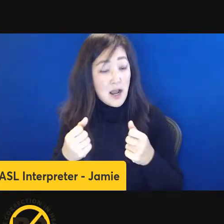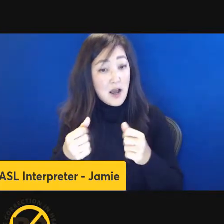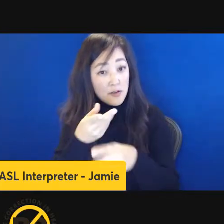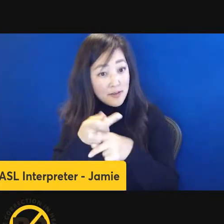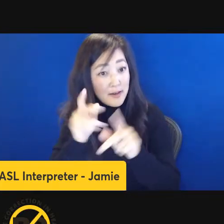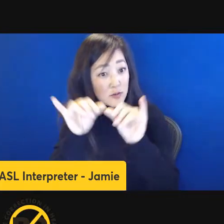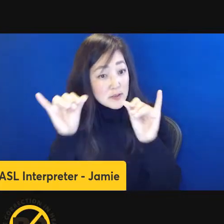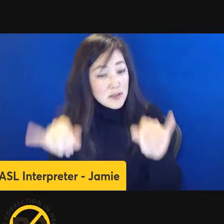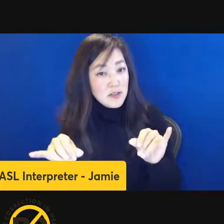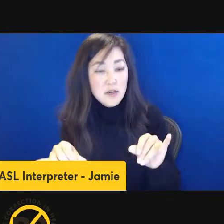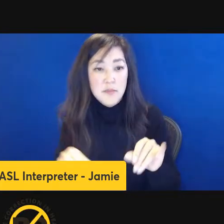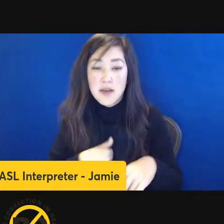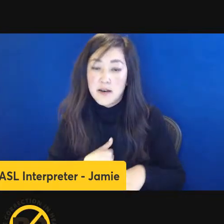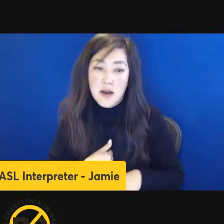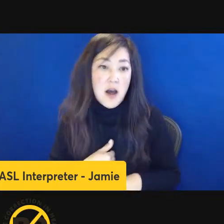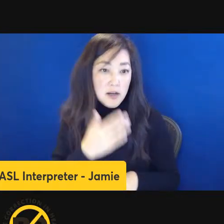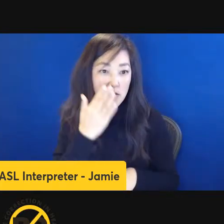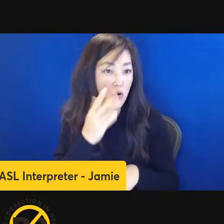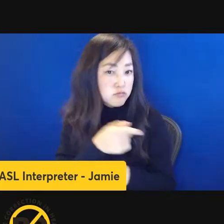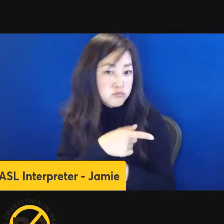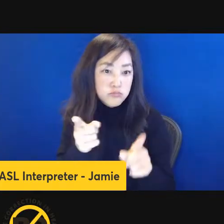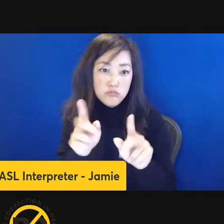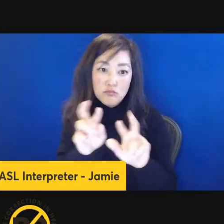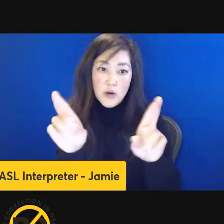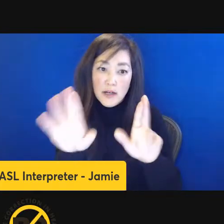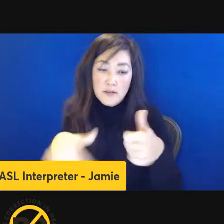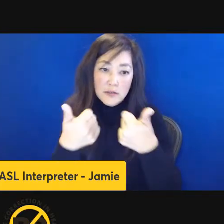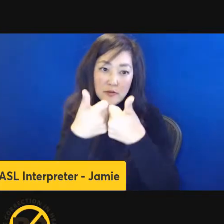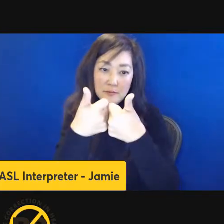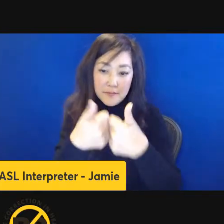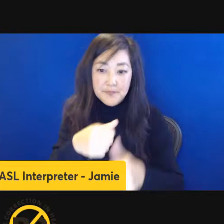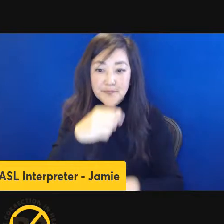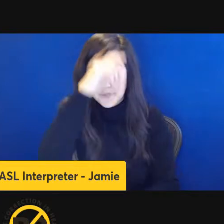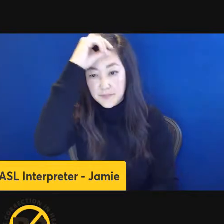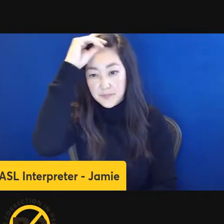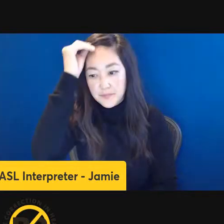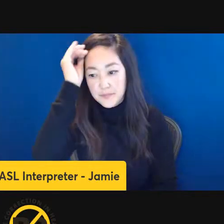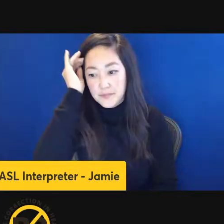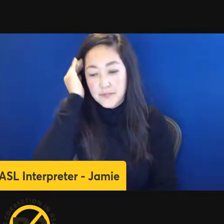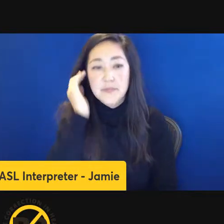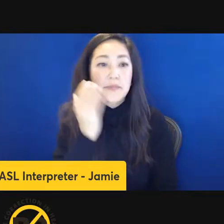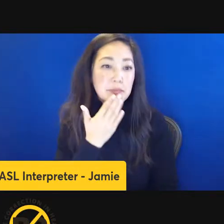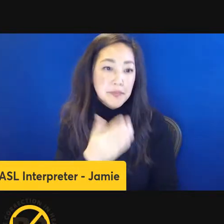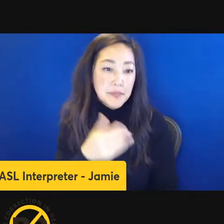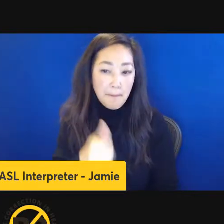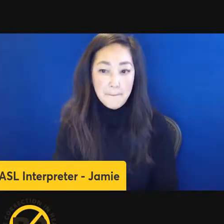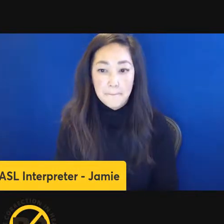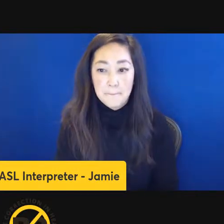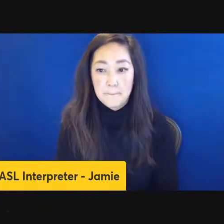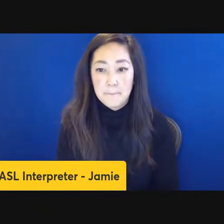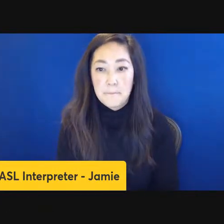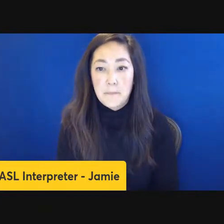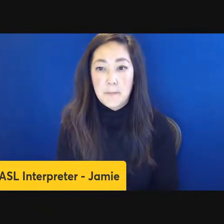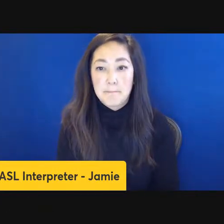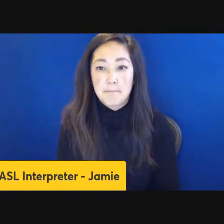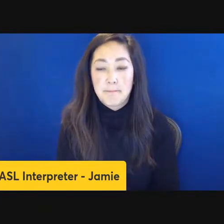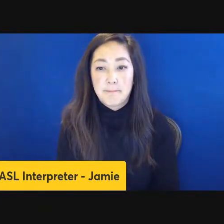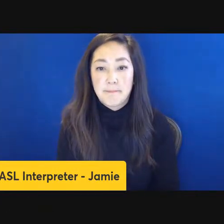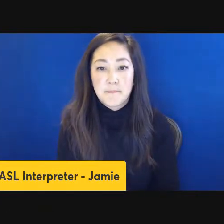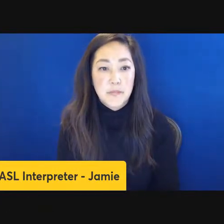no doubt that Ontario's clinicians and scientists will rise to this challenge. Thank you.